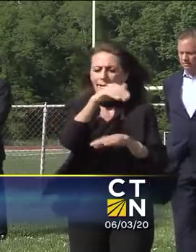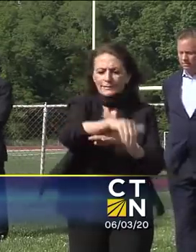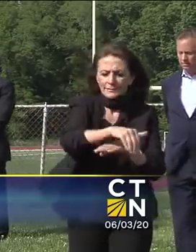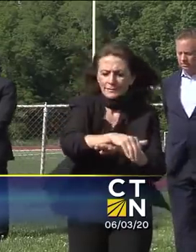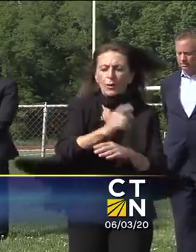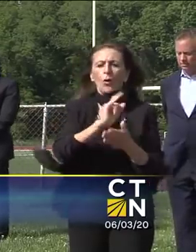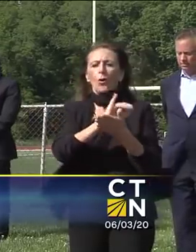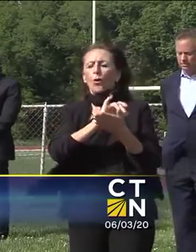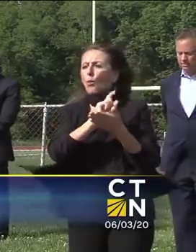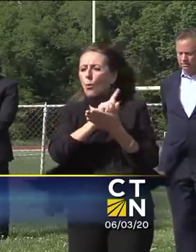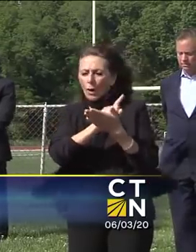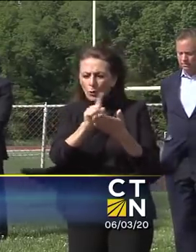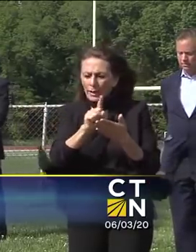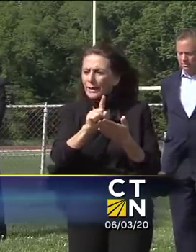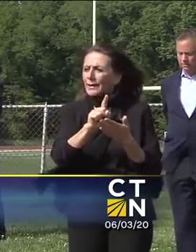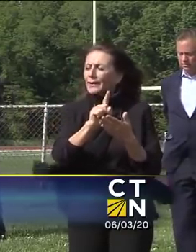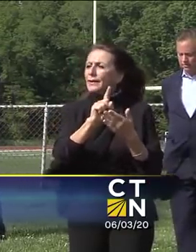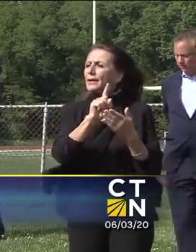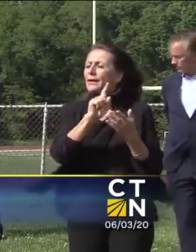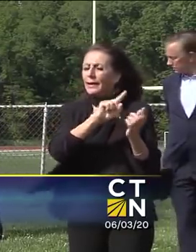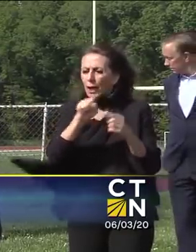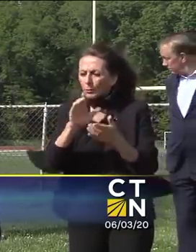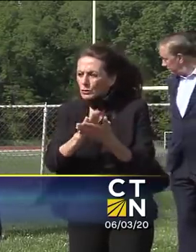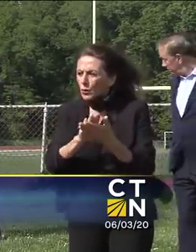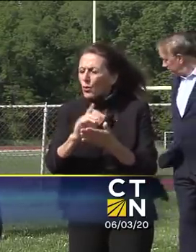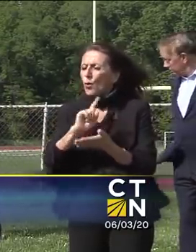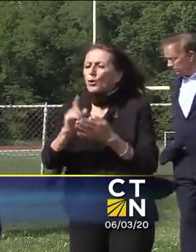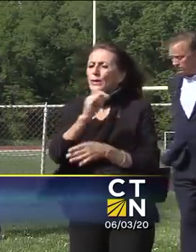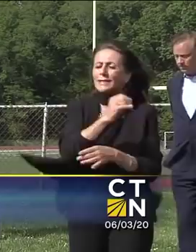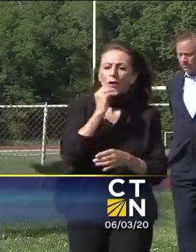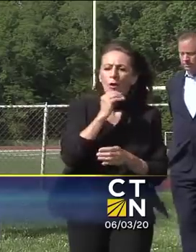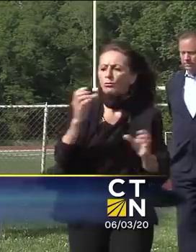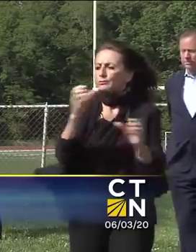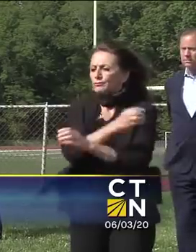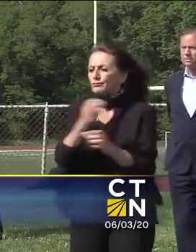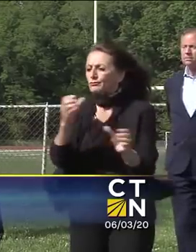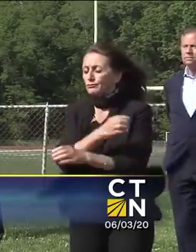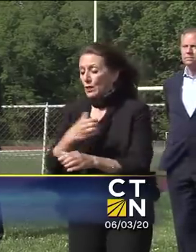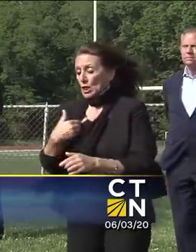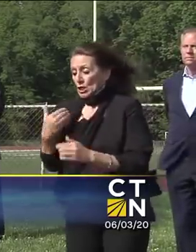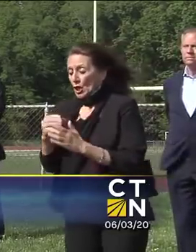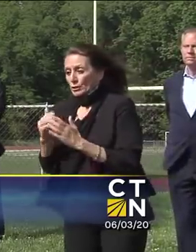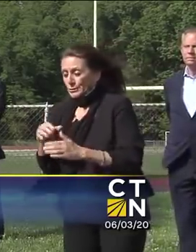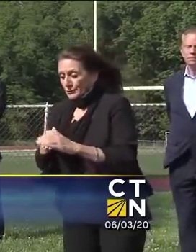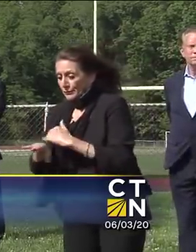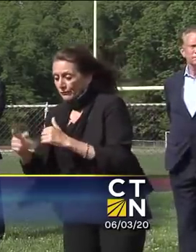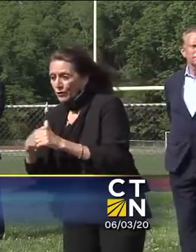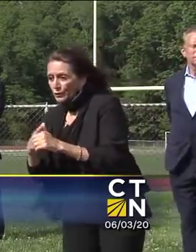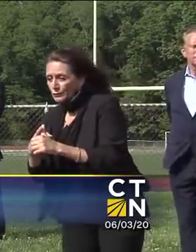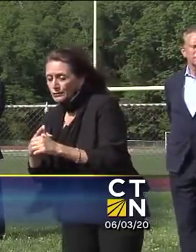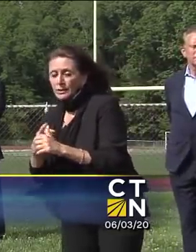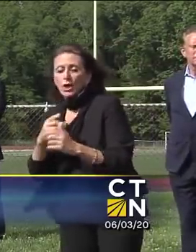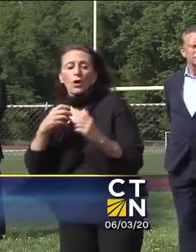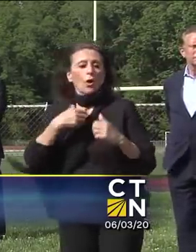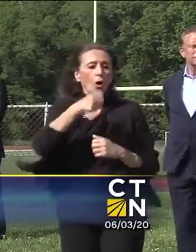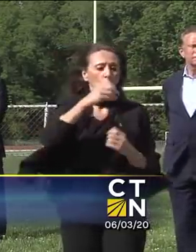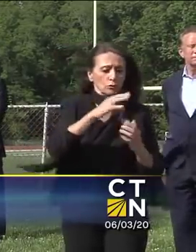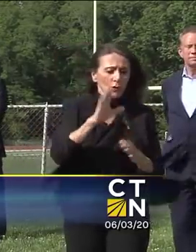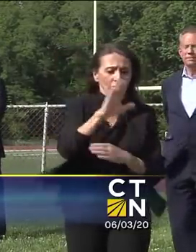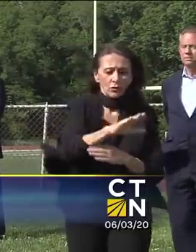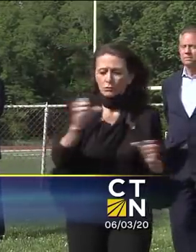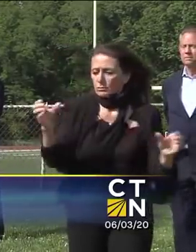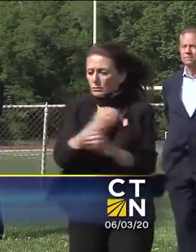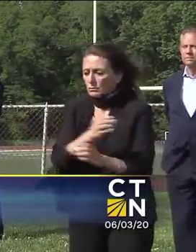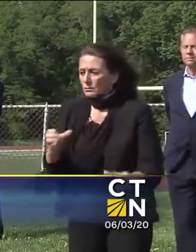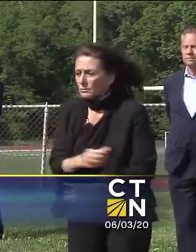week off, or focusing on getting younger age students in first, and focusing distance learning on the